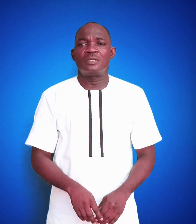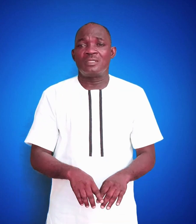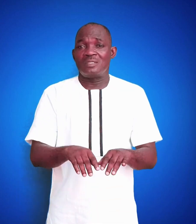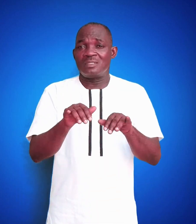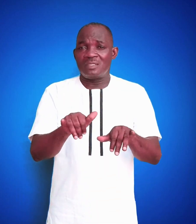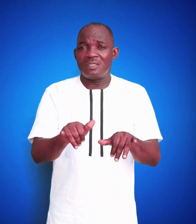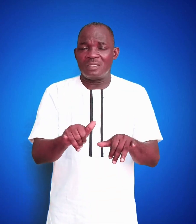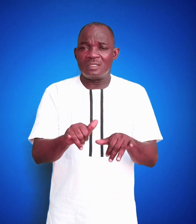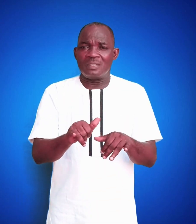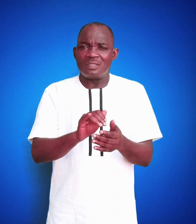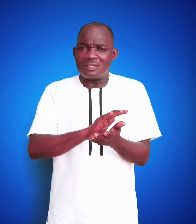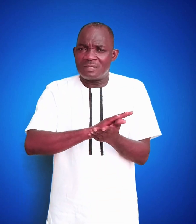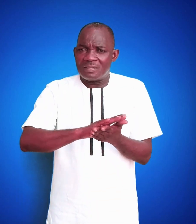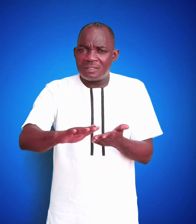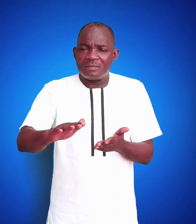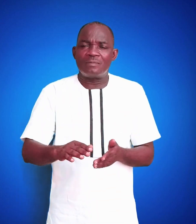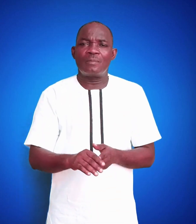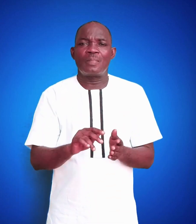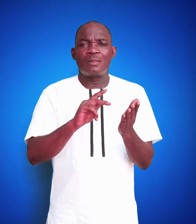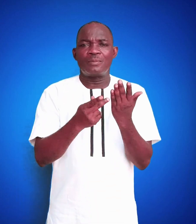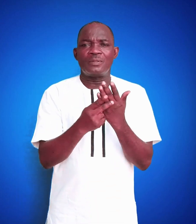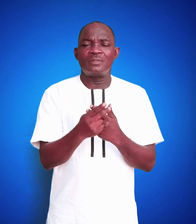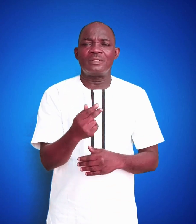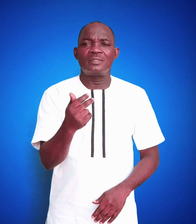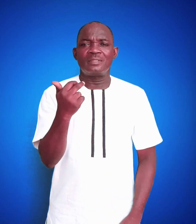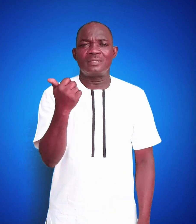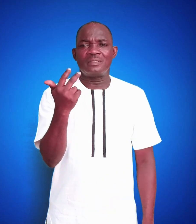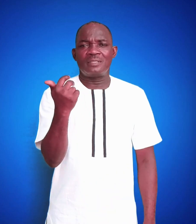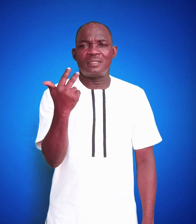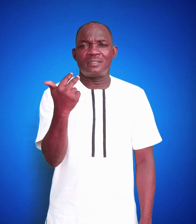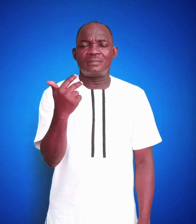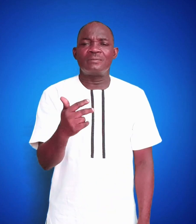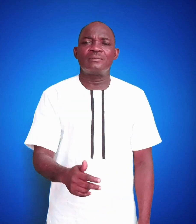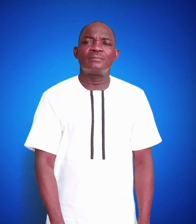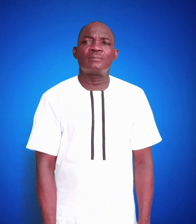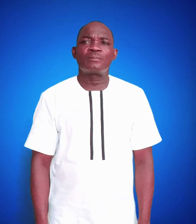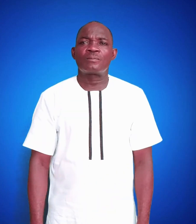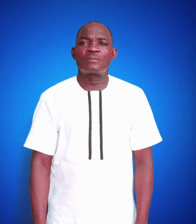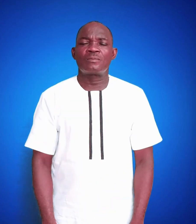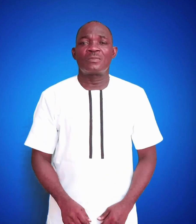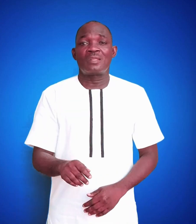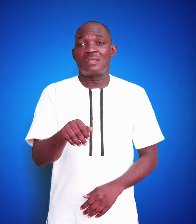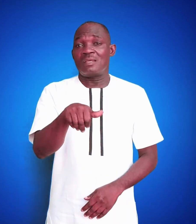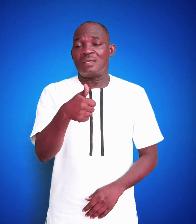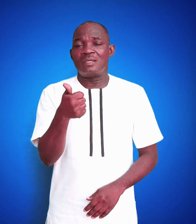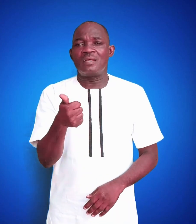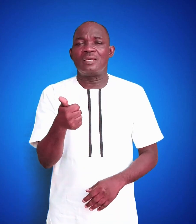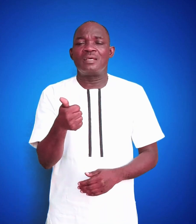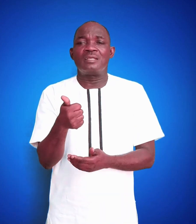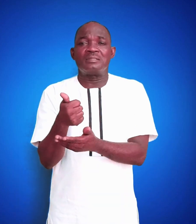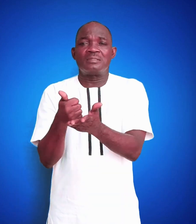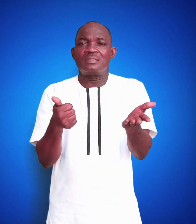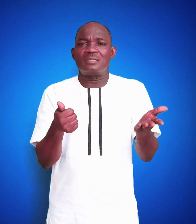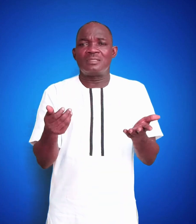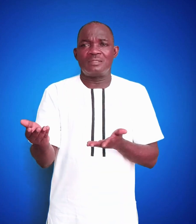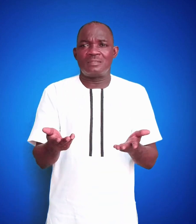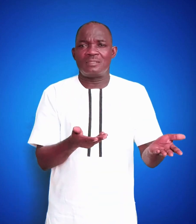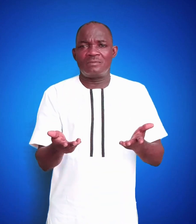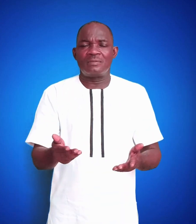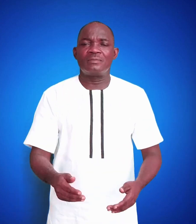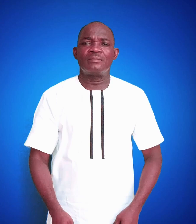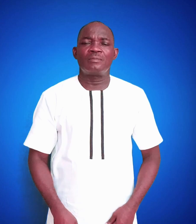Stay clean. Page 13. Other available